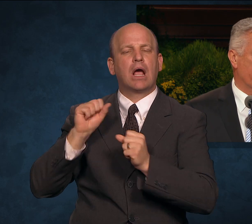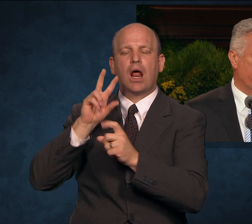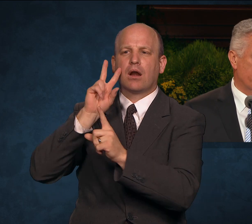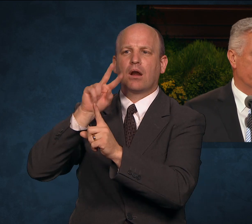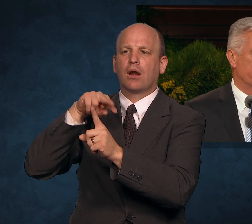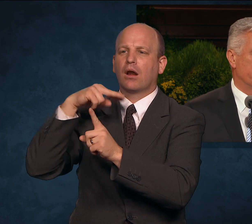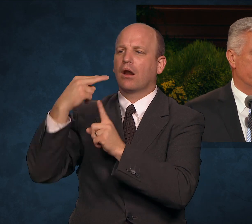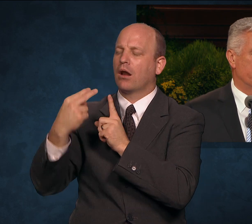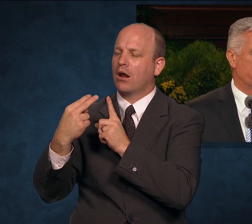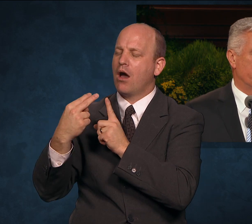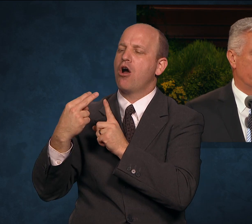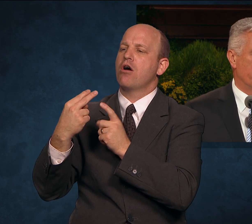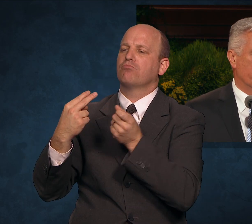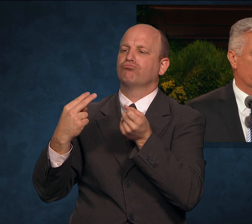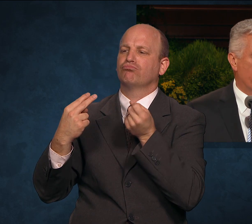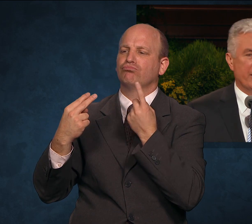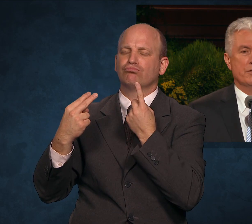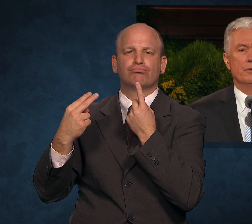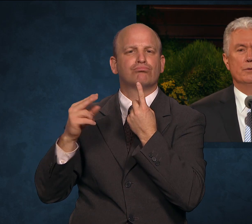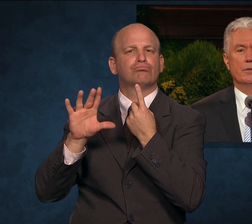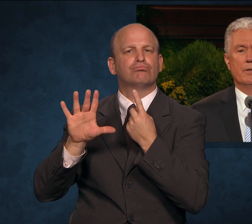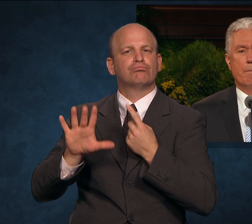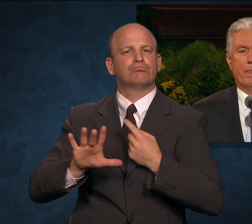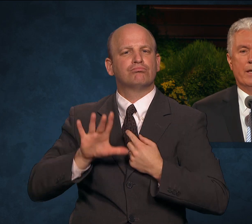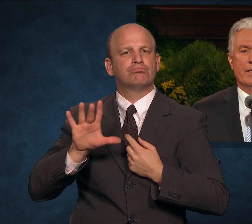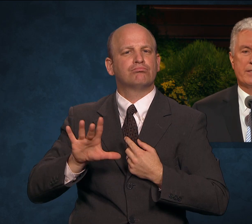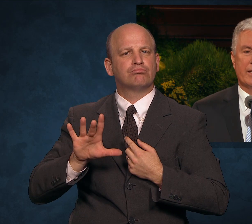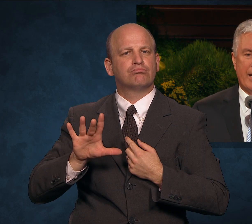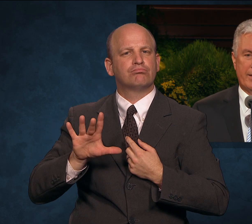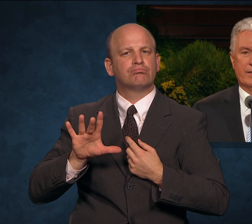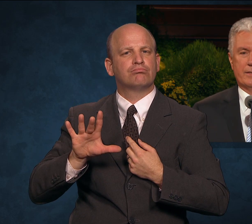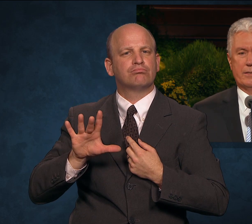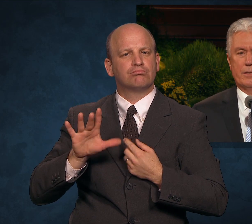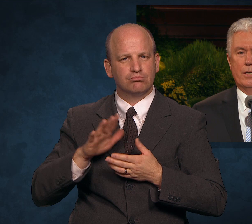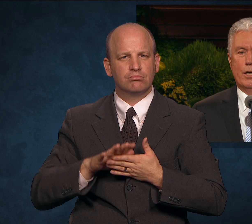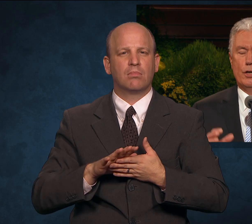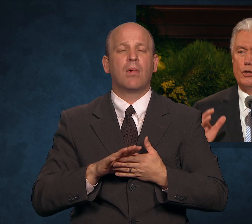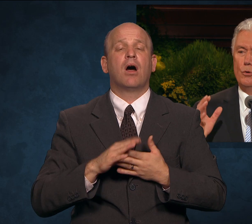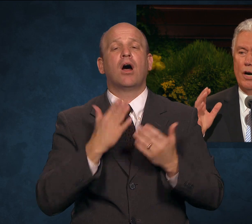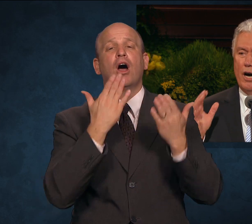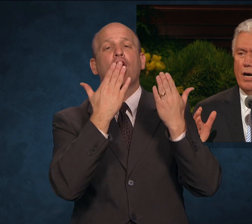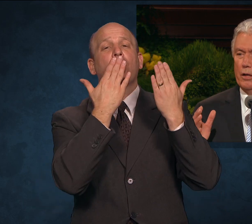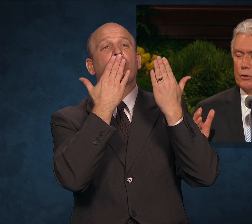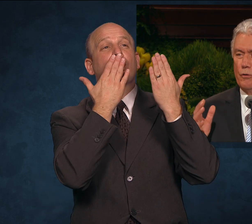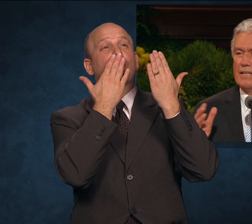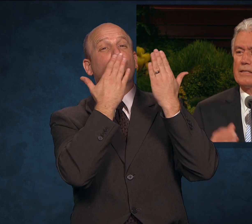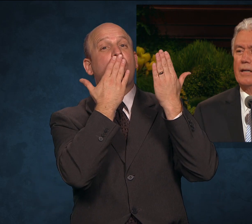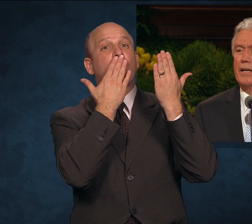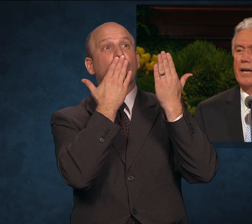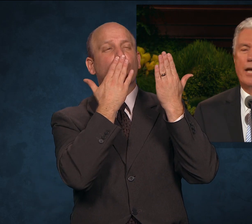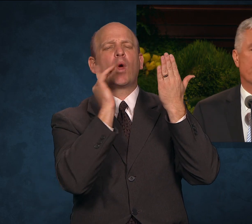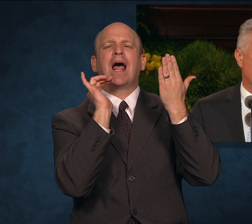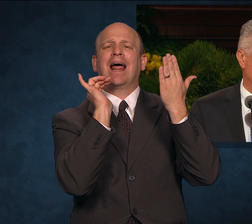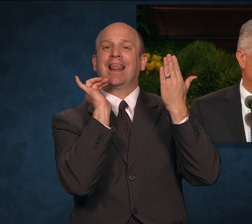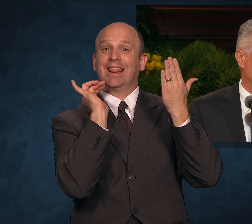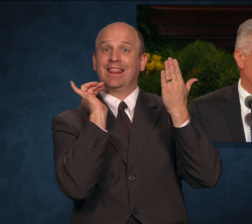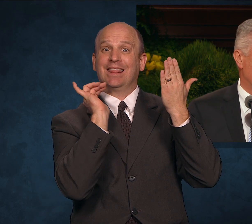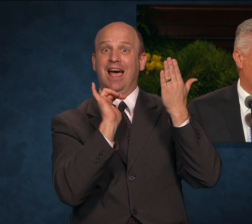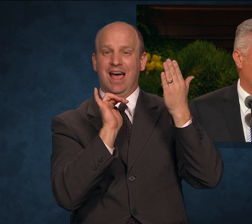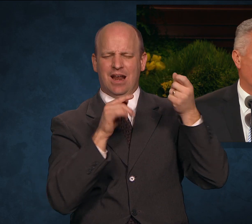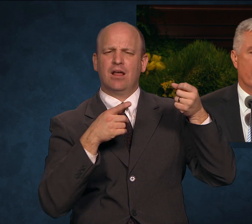God's creation gratitude is a catalyst to all Christlike